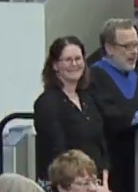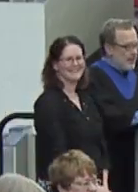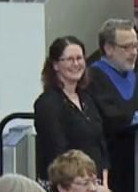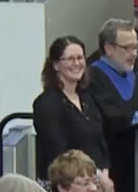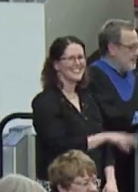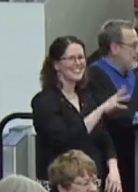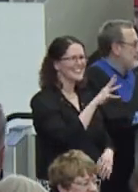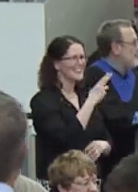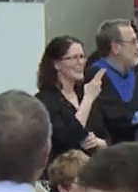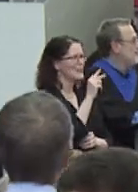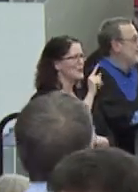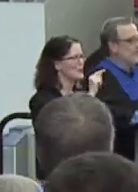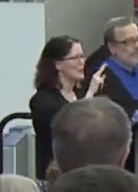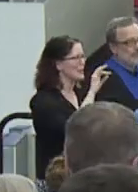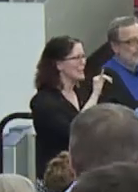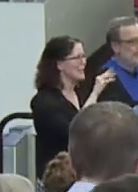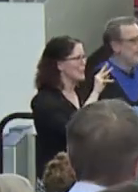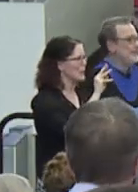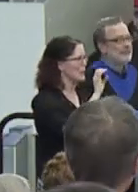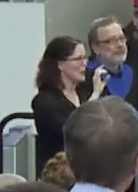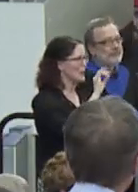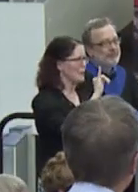Whitney Middleton.